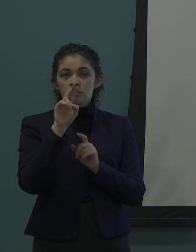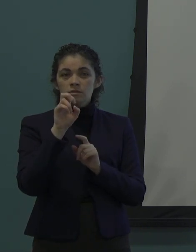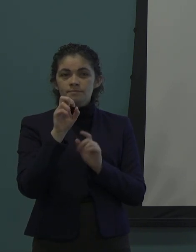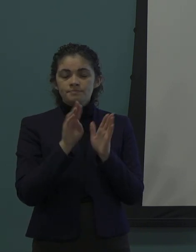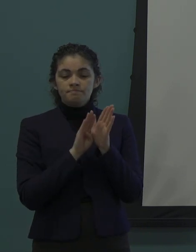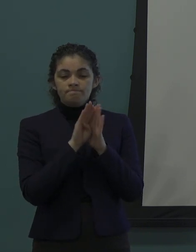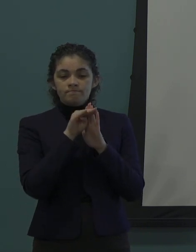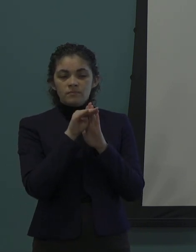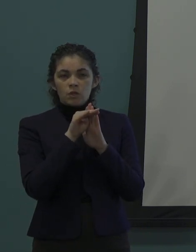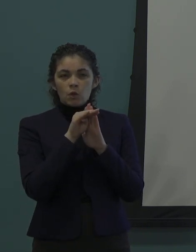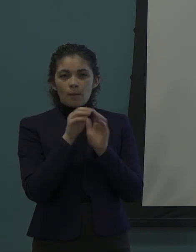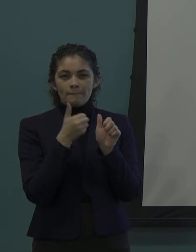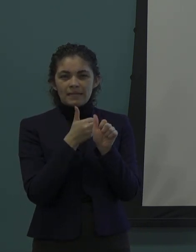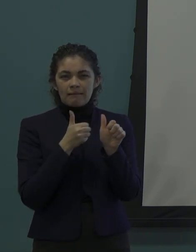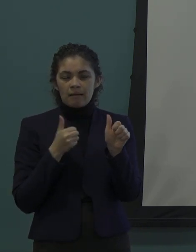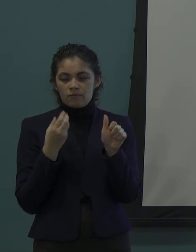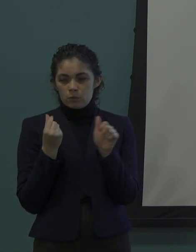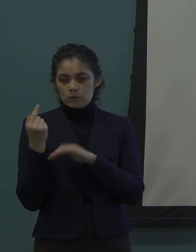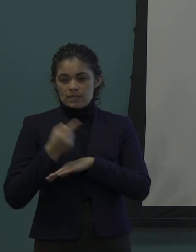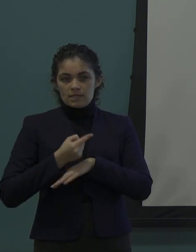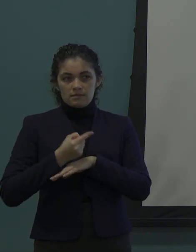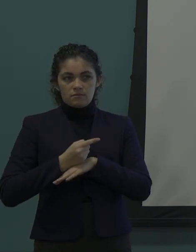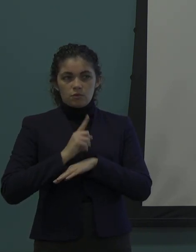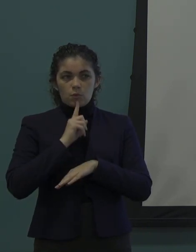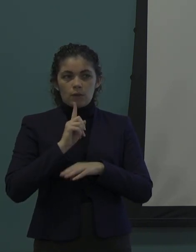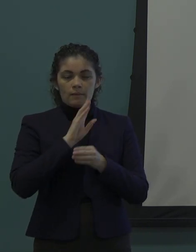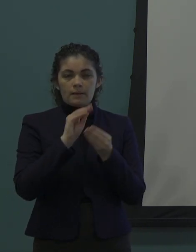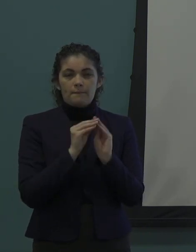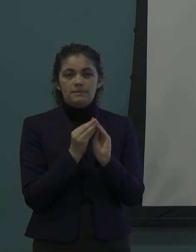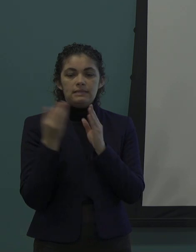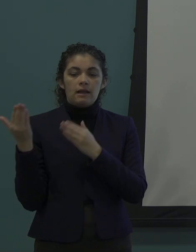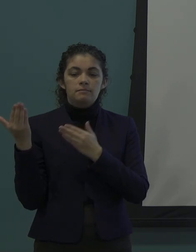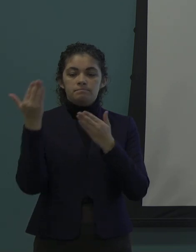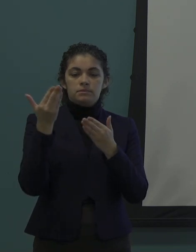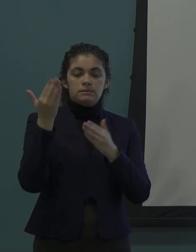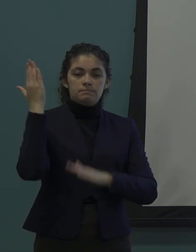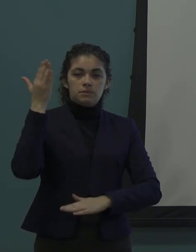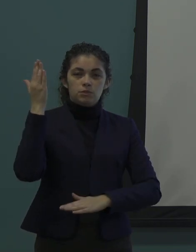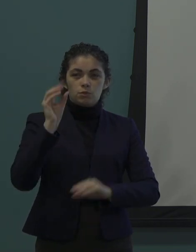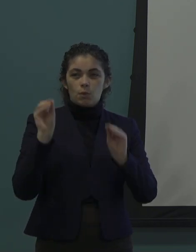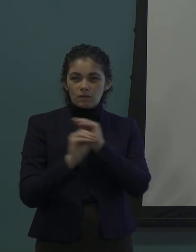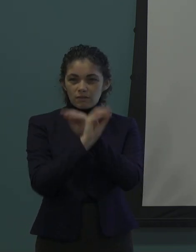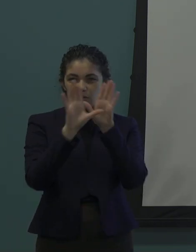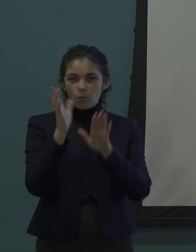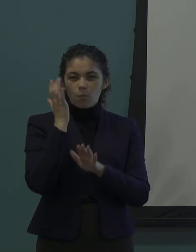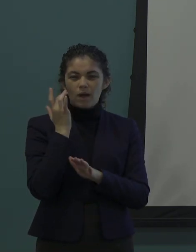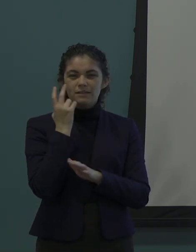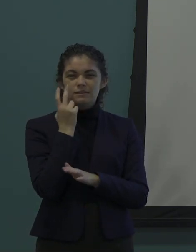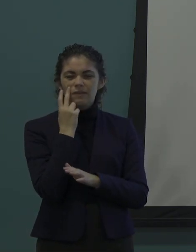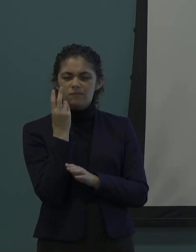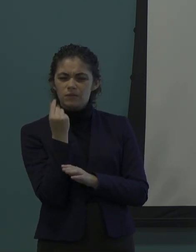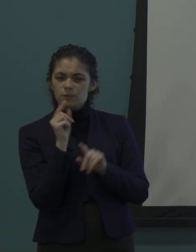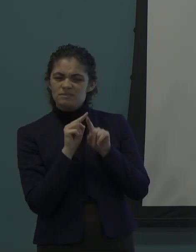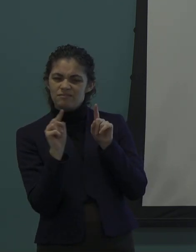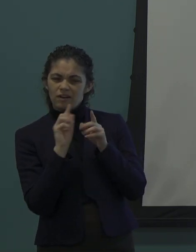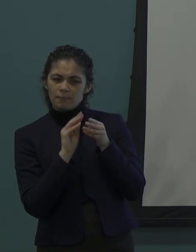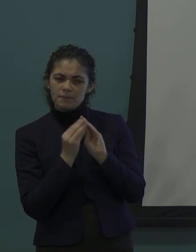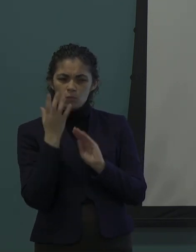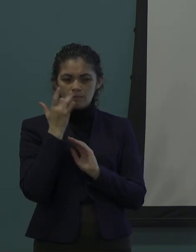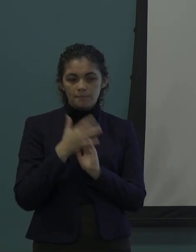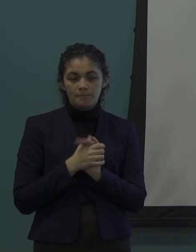few days behind the actual numbers that I'm presenting, just to clarify why you may see a few different